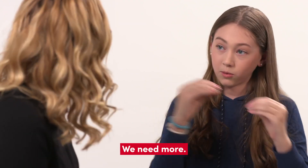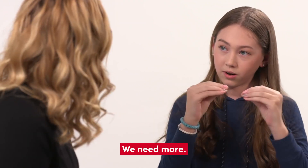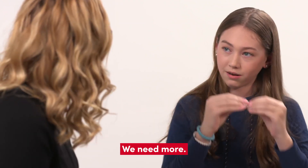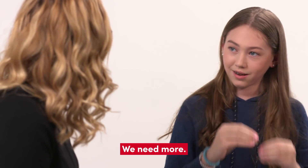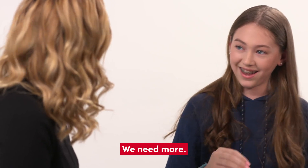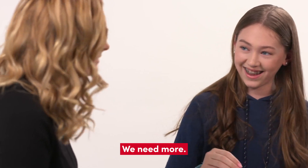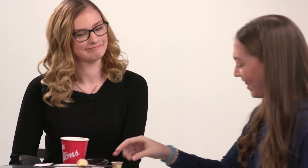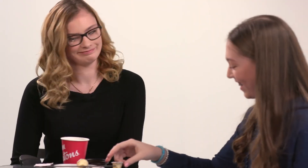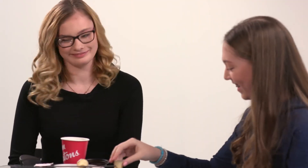more.